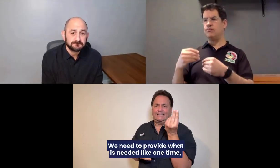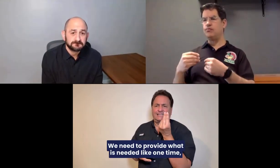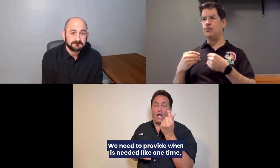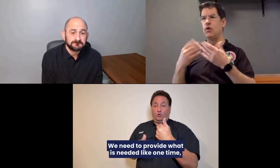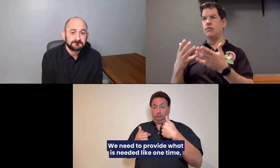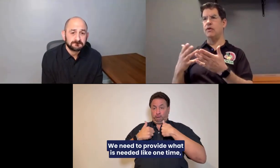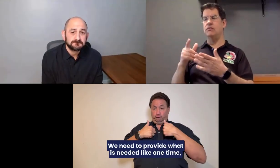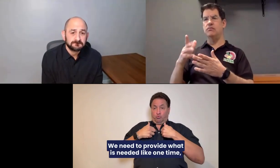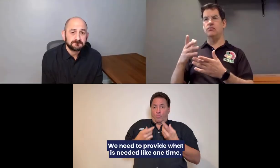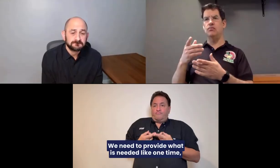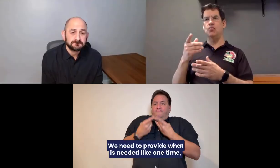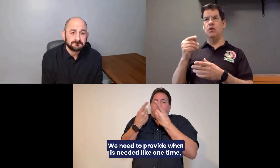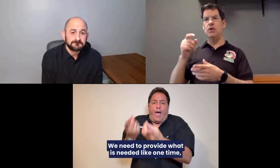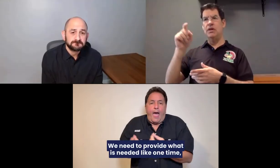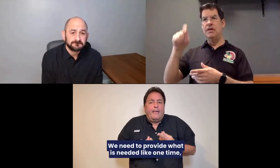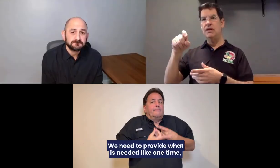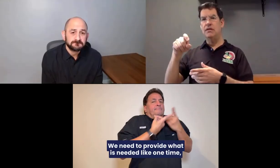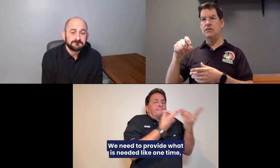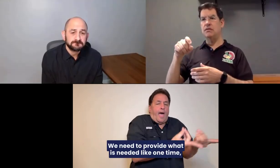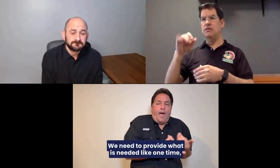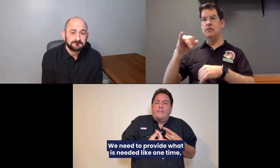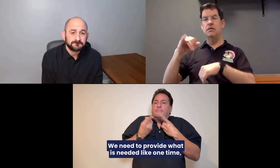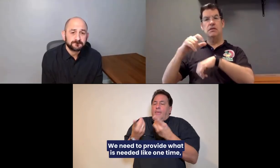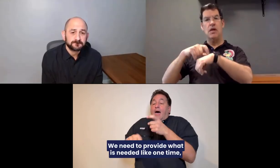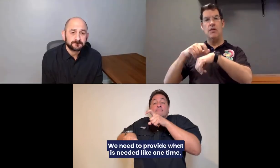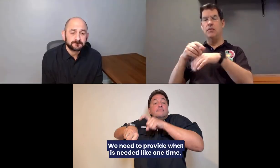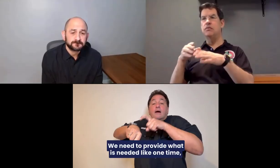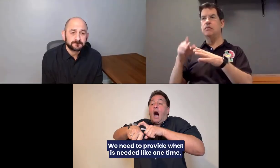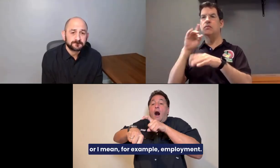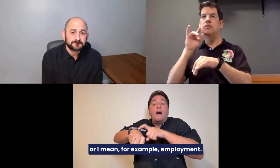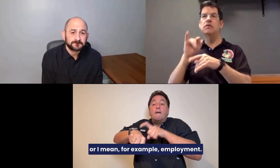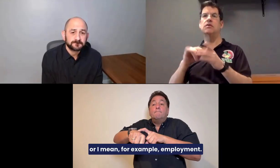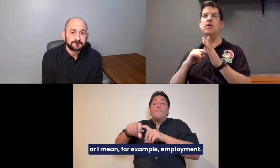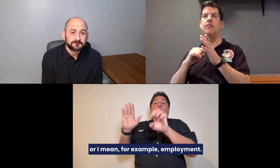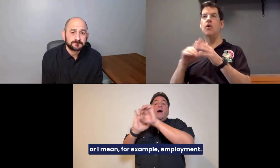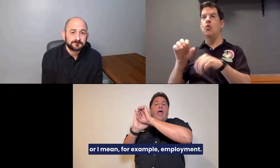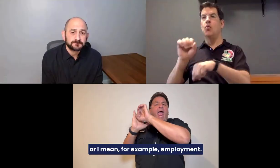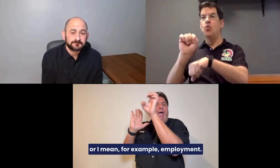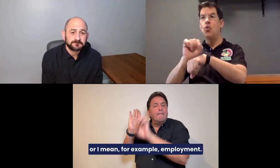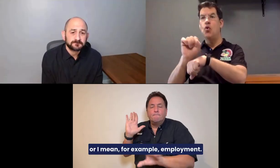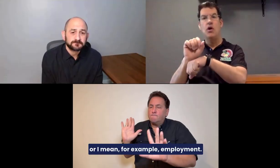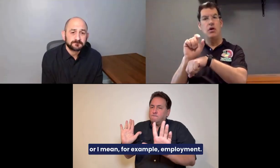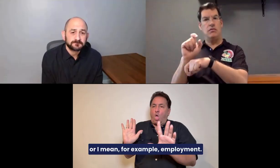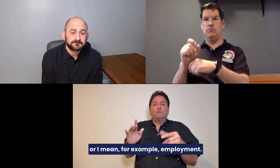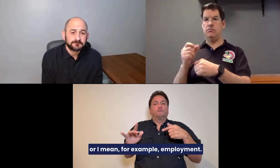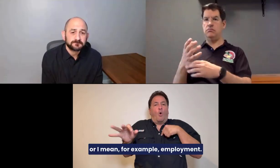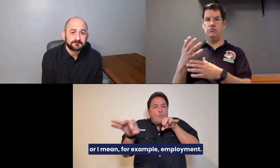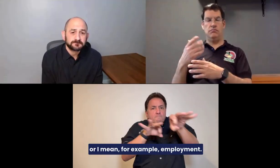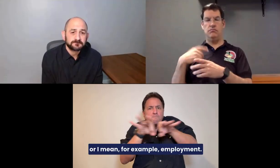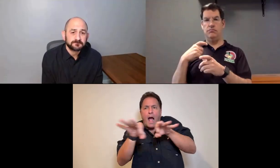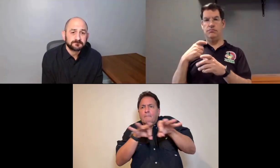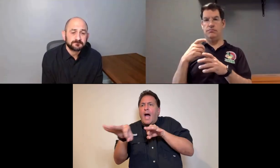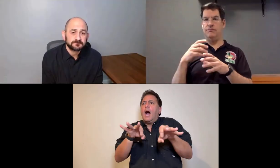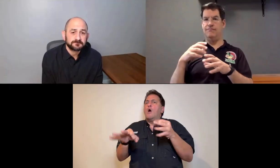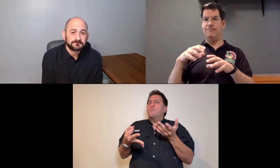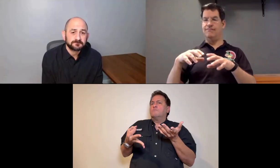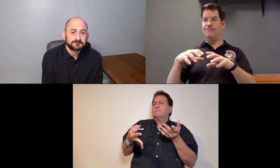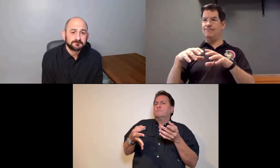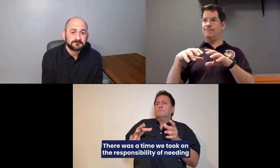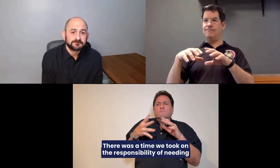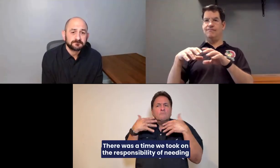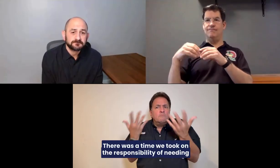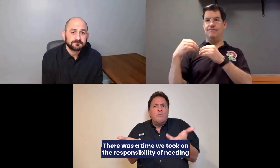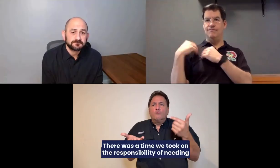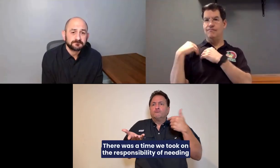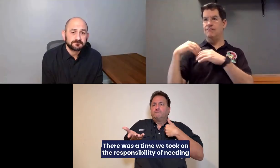need to provide what is needed. Like one time, for example, employment.